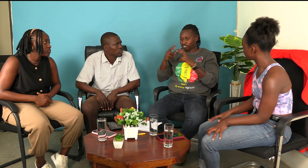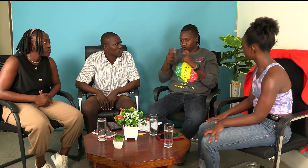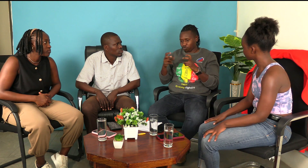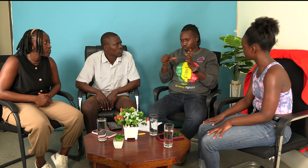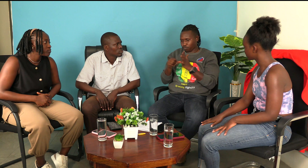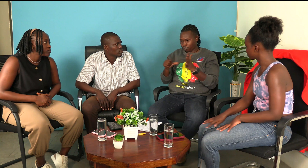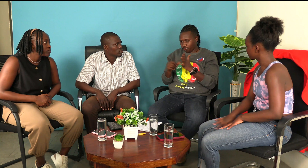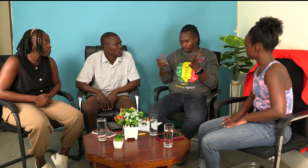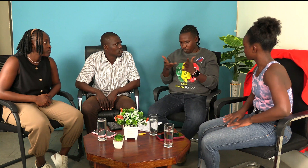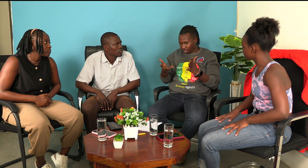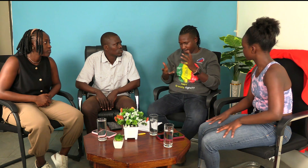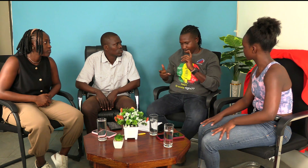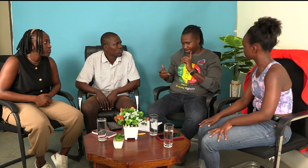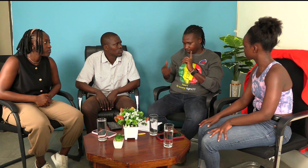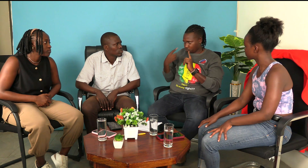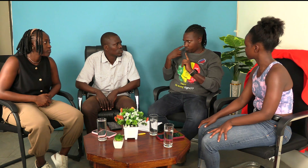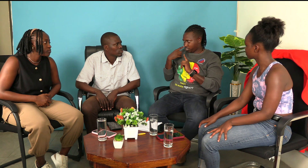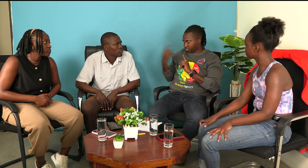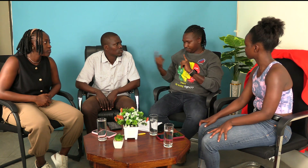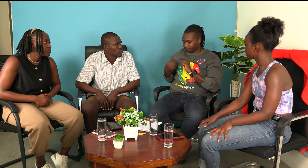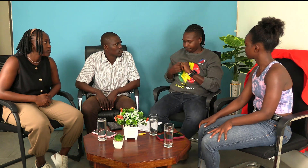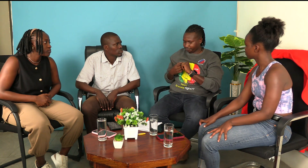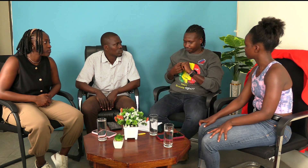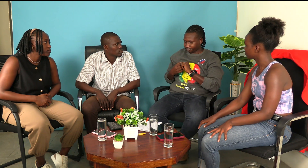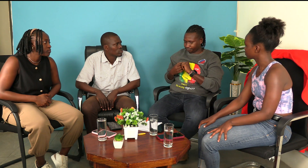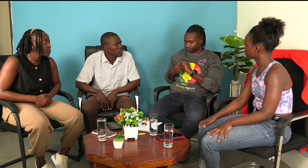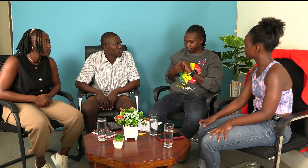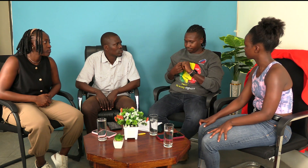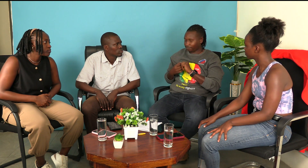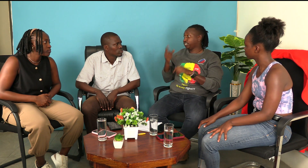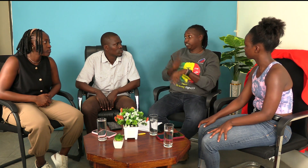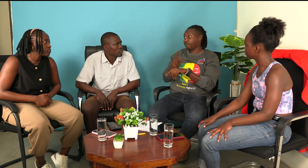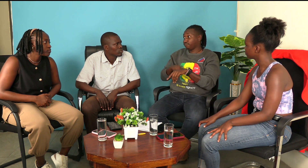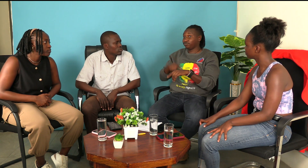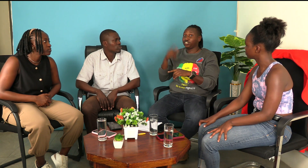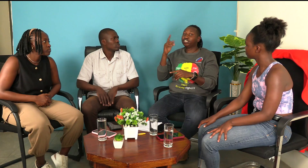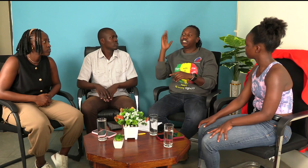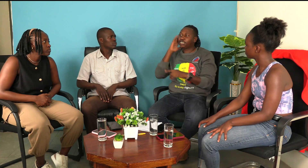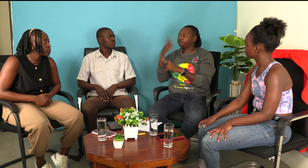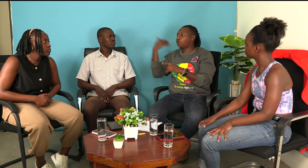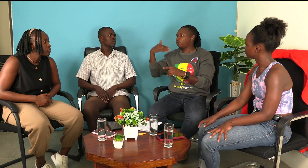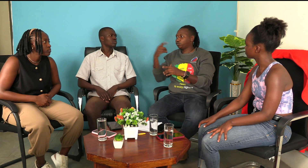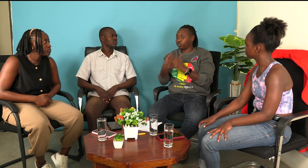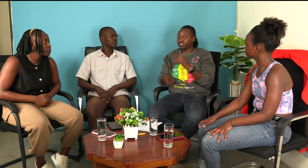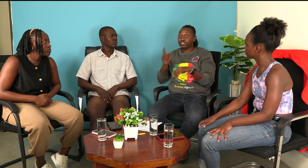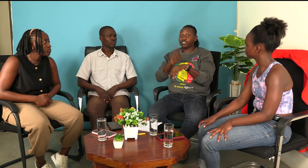that is something which I can say yes is there. And what is the problem? Okay, let us see and look at